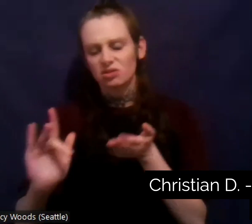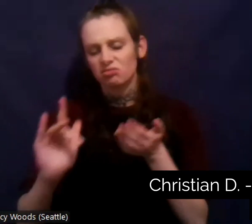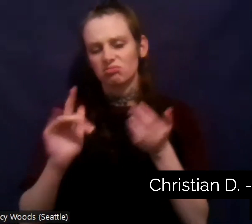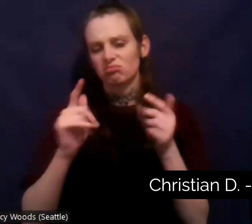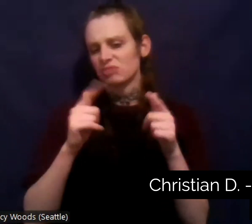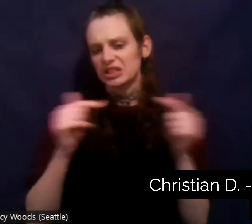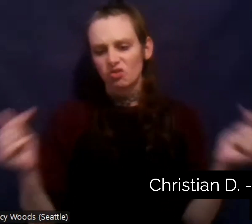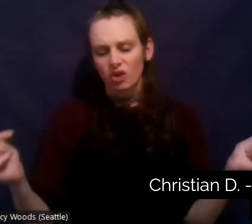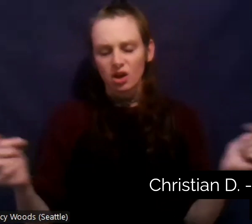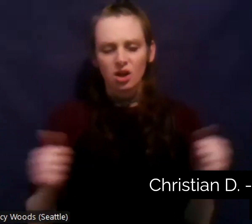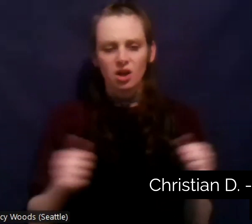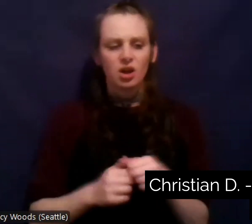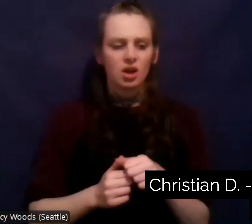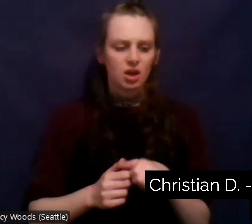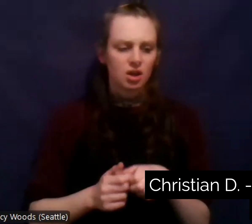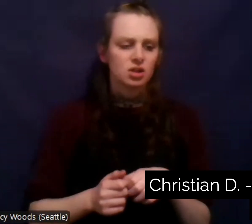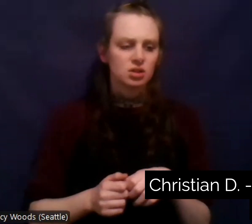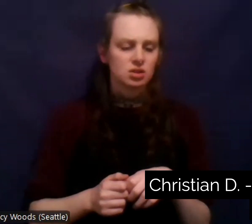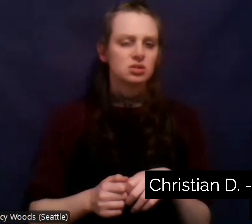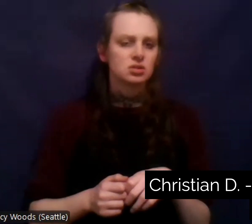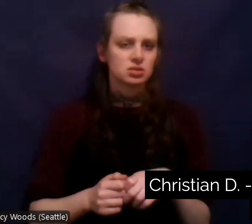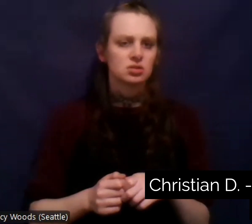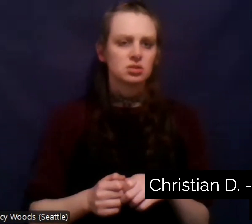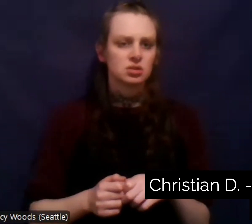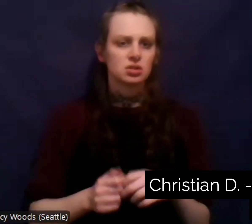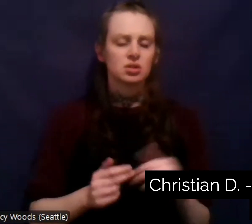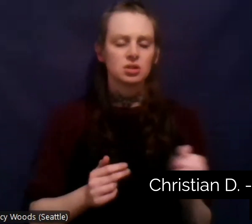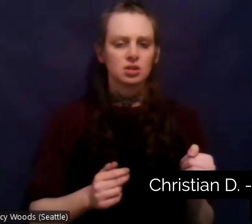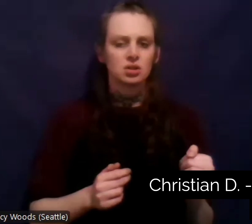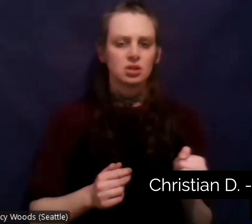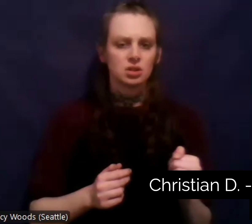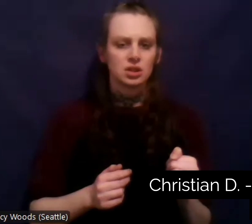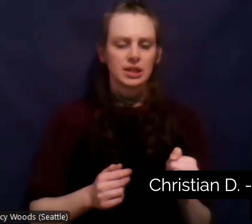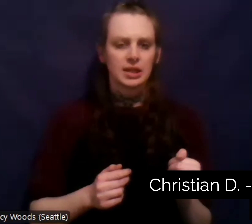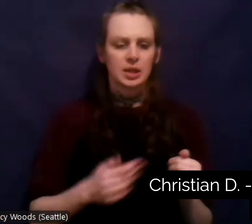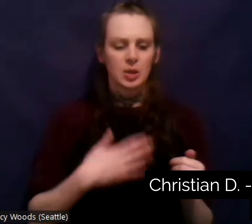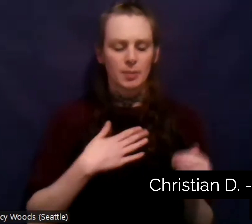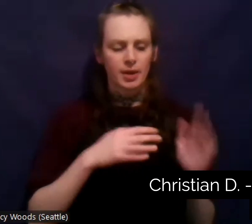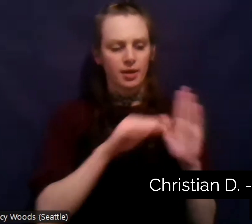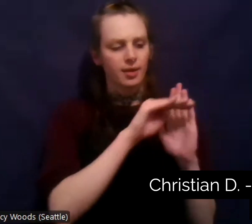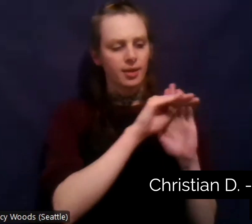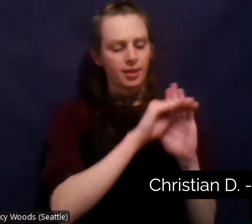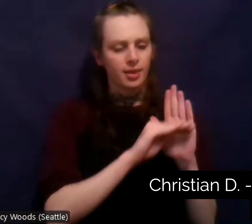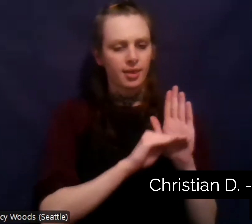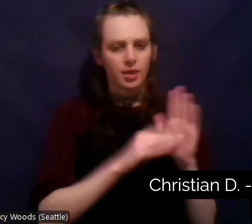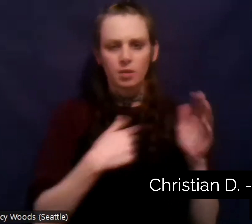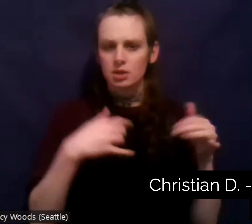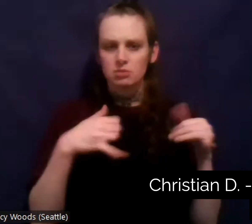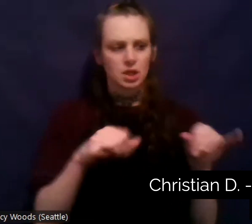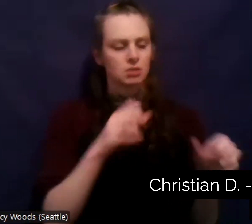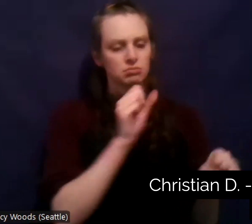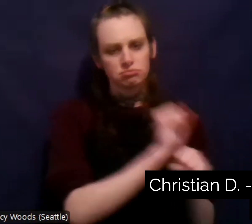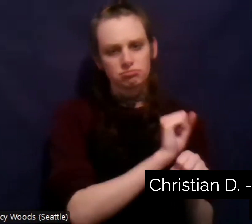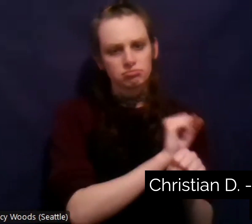above. And I'm currently still working on my steps because I got a sponsor